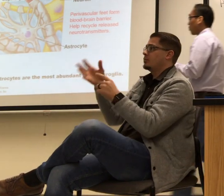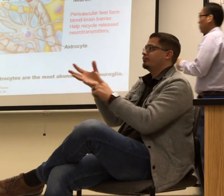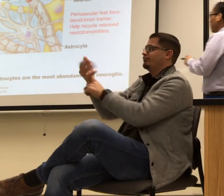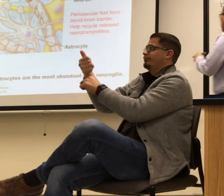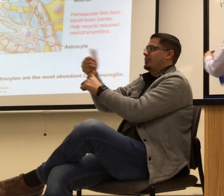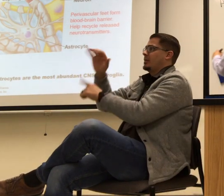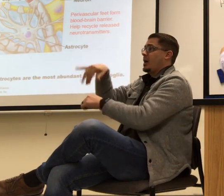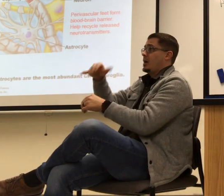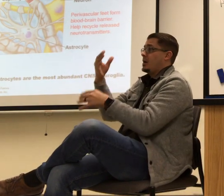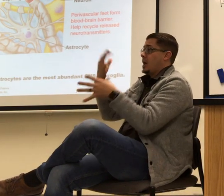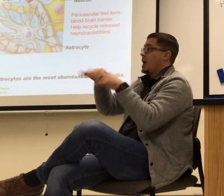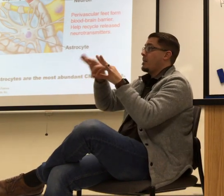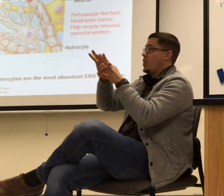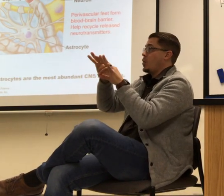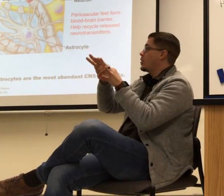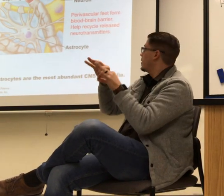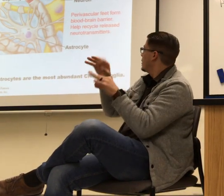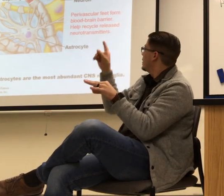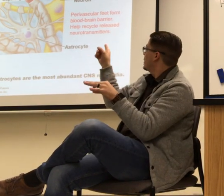That's a very important function.